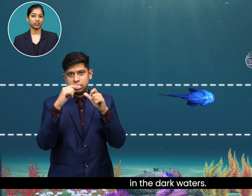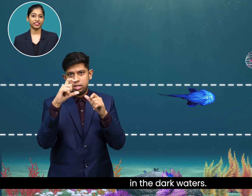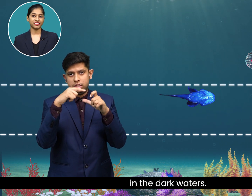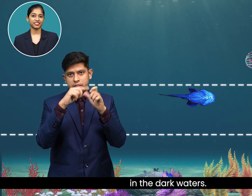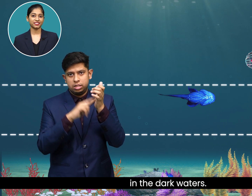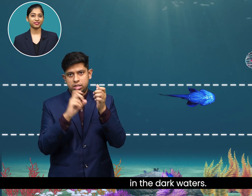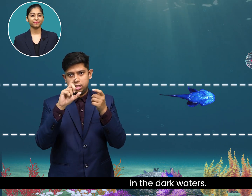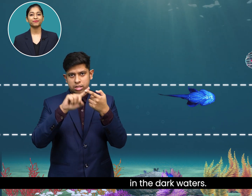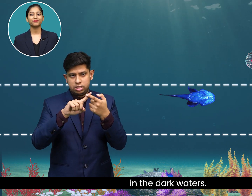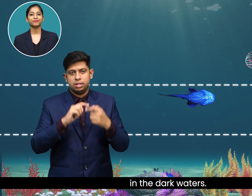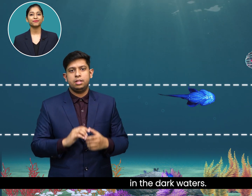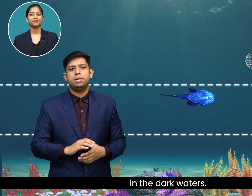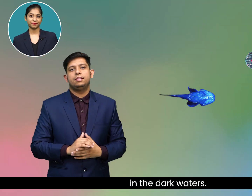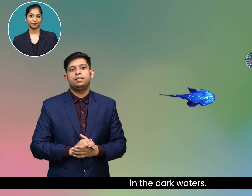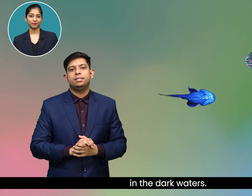dark waters.